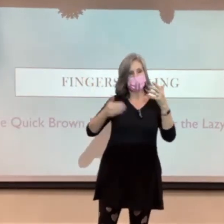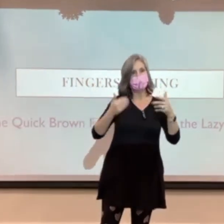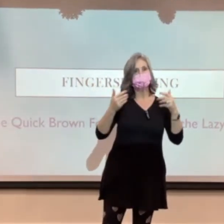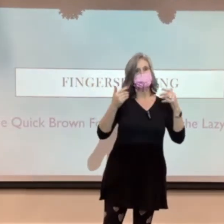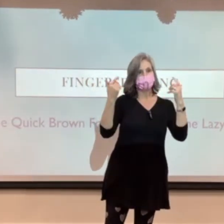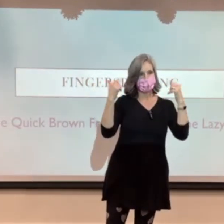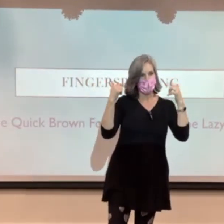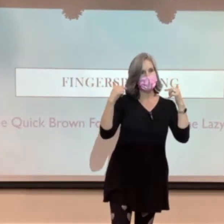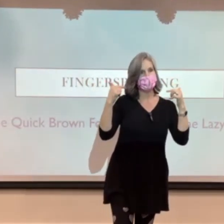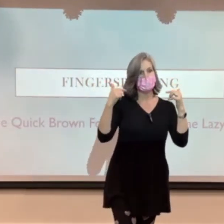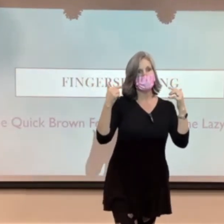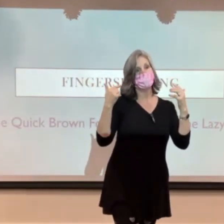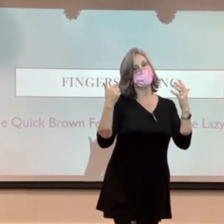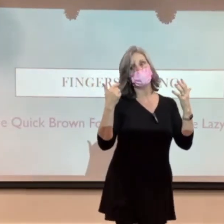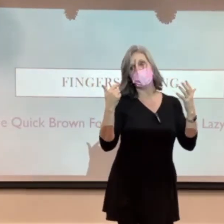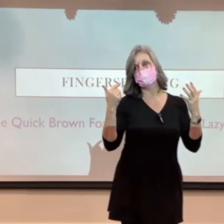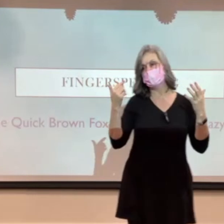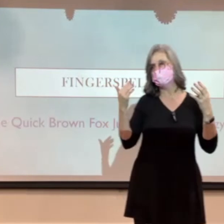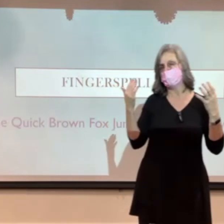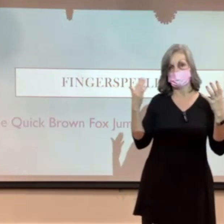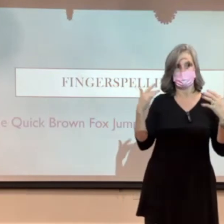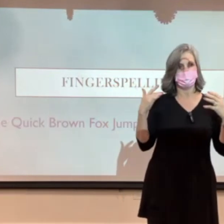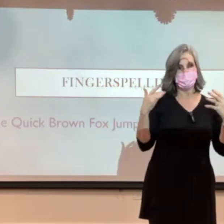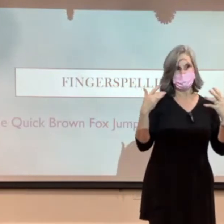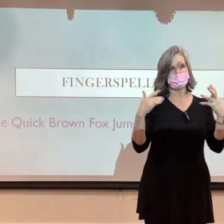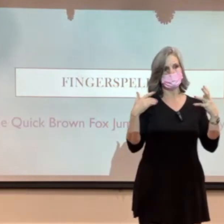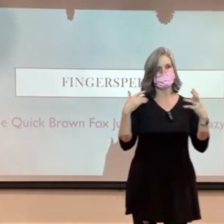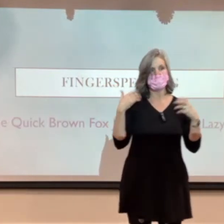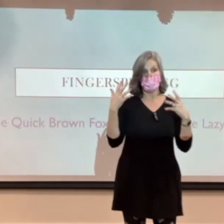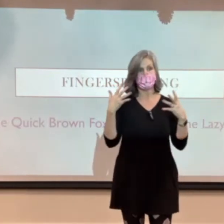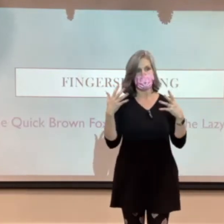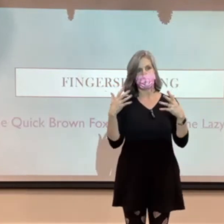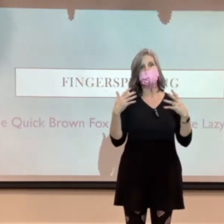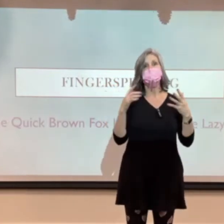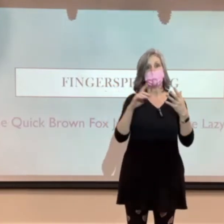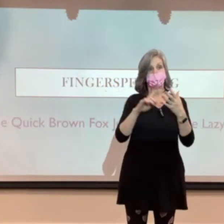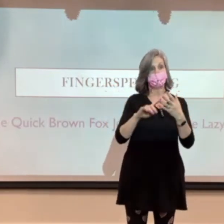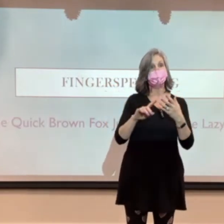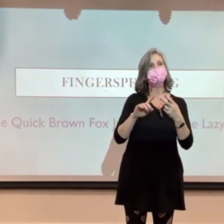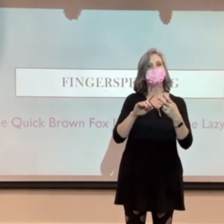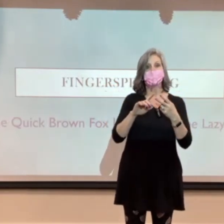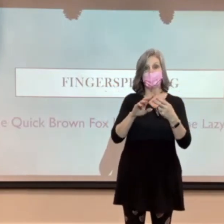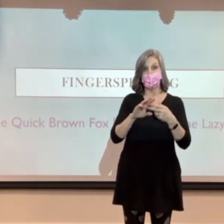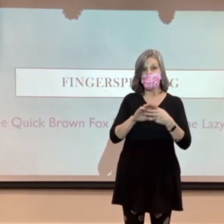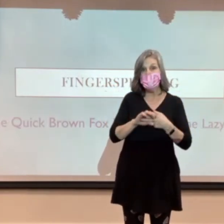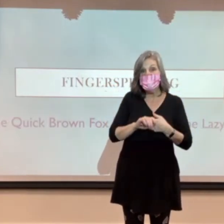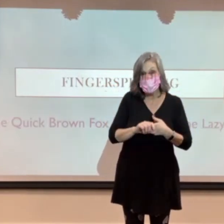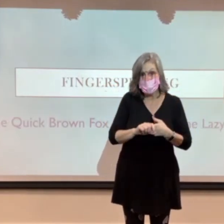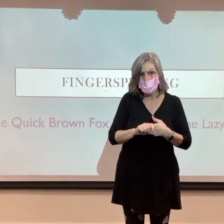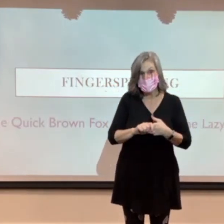live, the more damage you do. And one of the only parts of our body that doesn't regenerate, right, are nerves and our hearing.